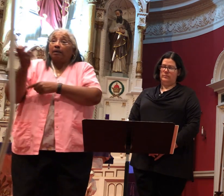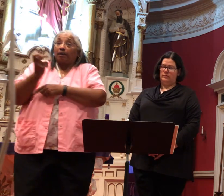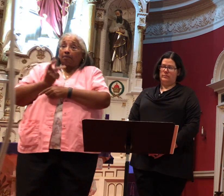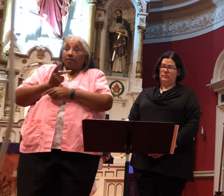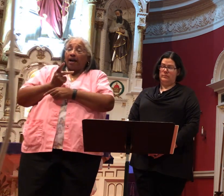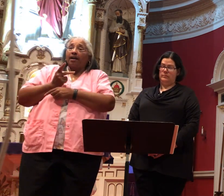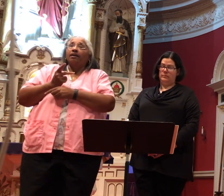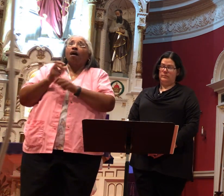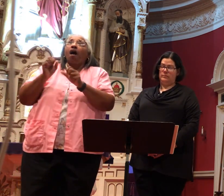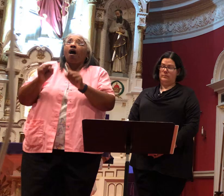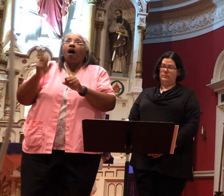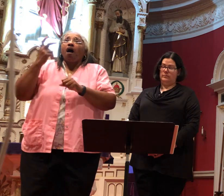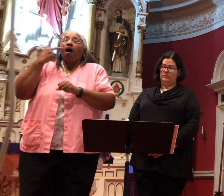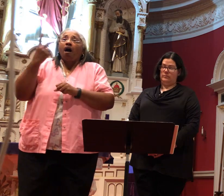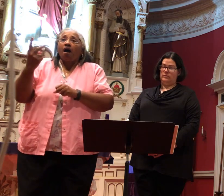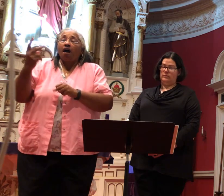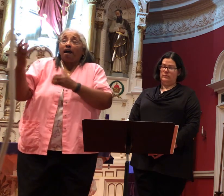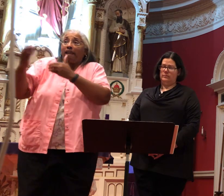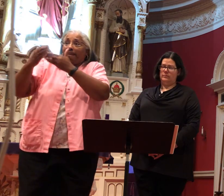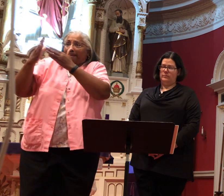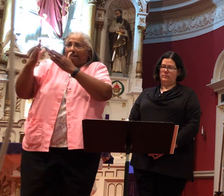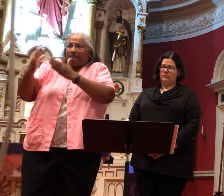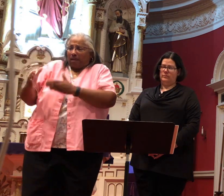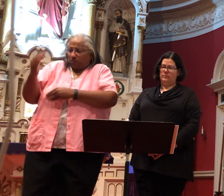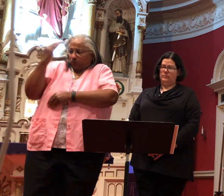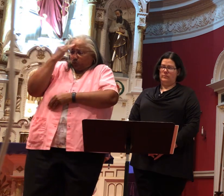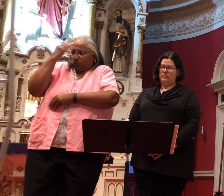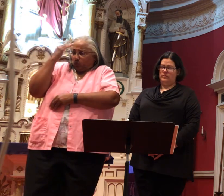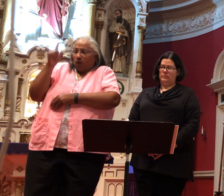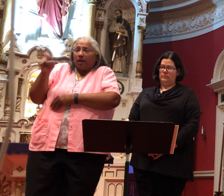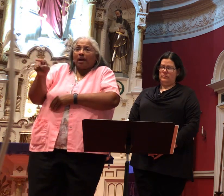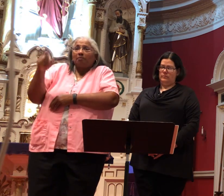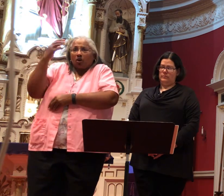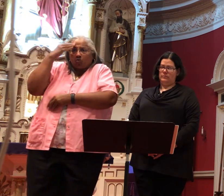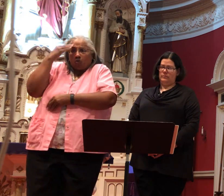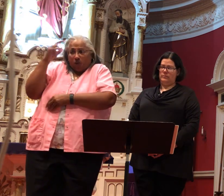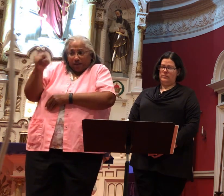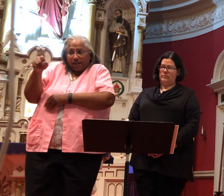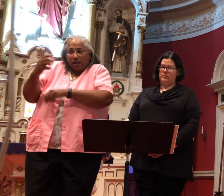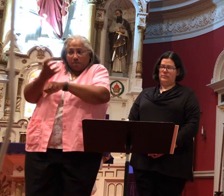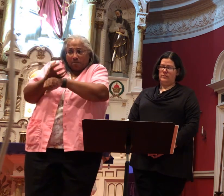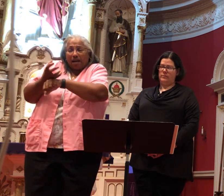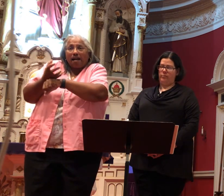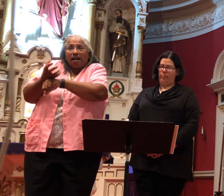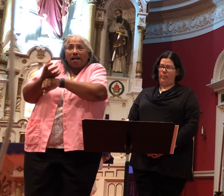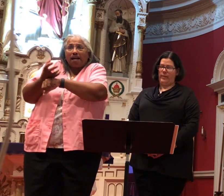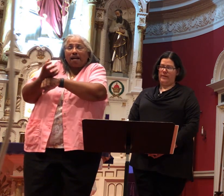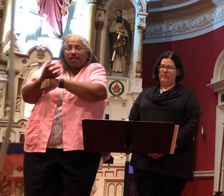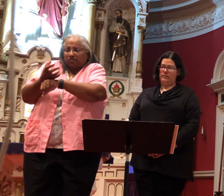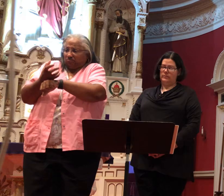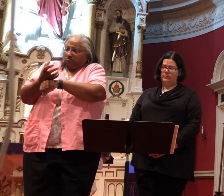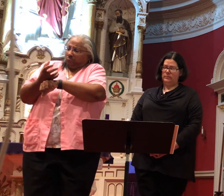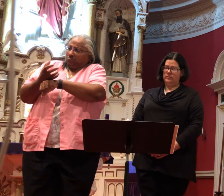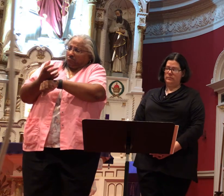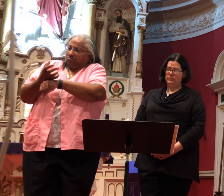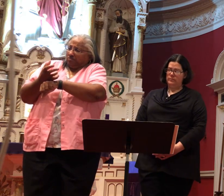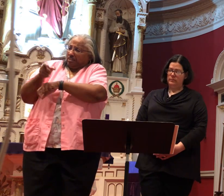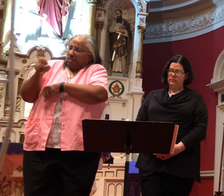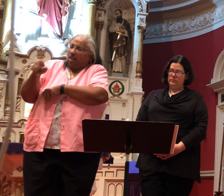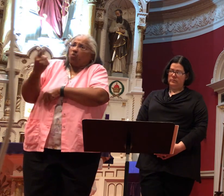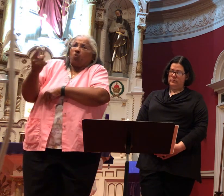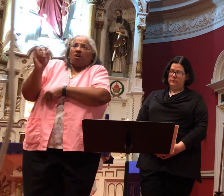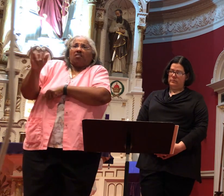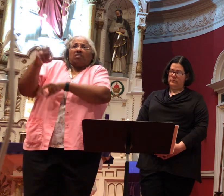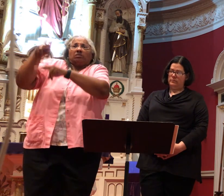His neighbors and those who had seen him earlier as a beggar said, "Isn't this the one who used to sit and